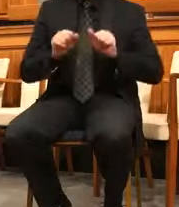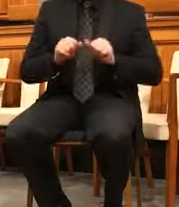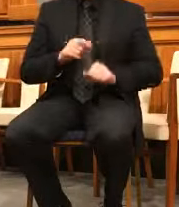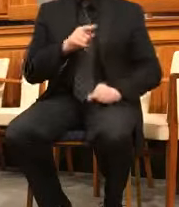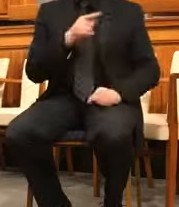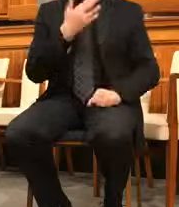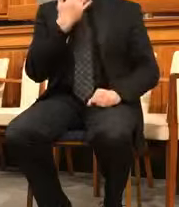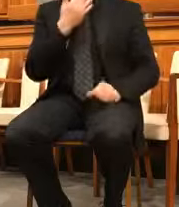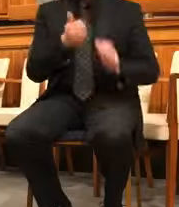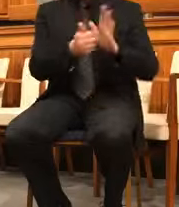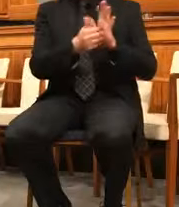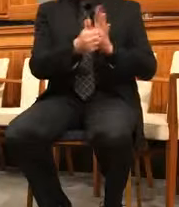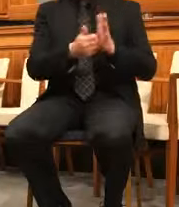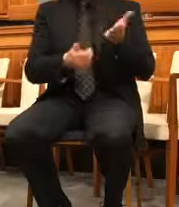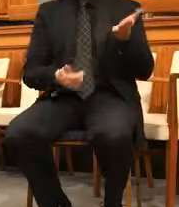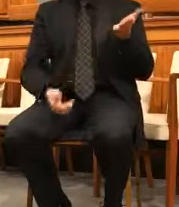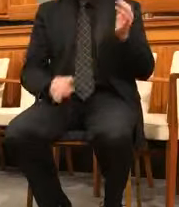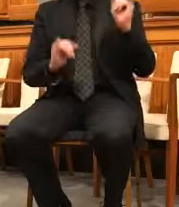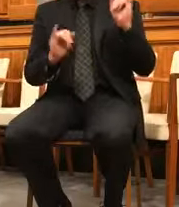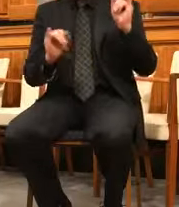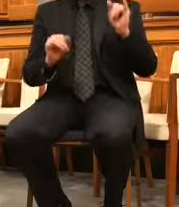and terrible mistakes,